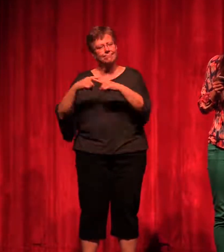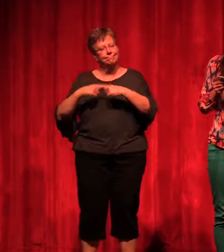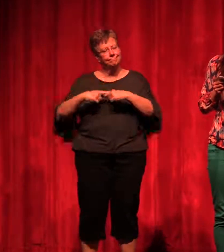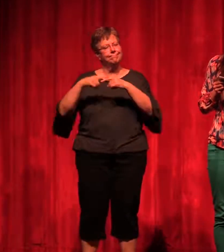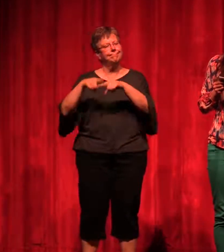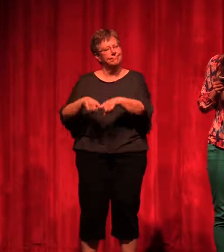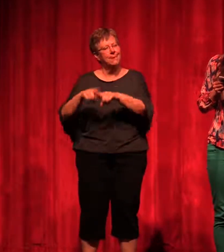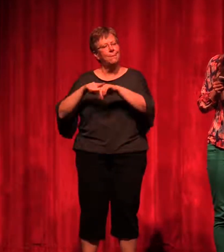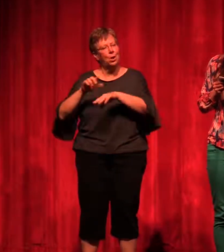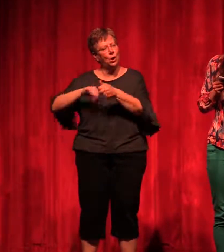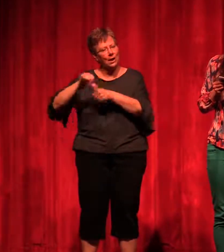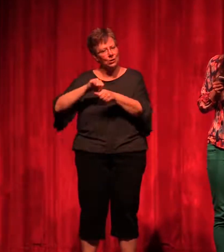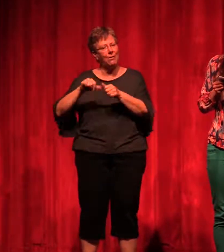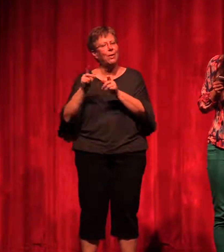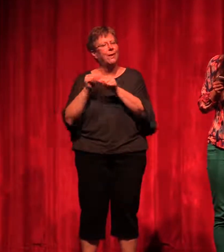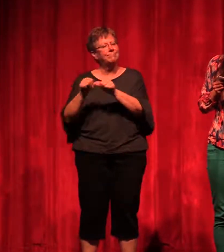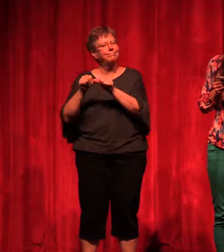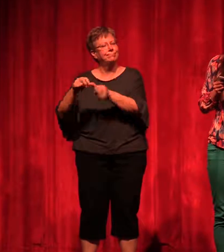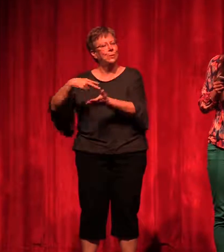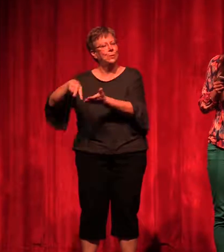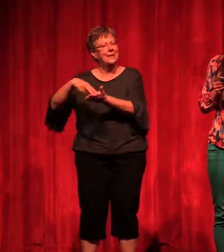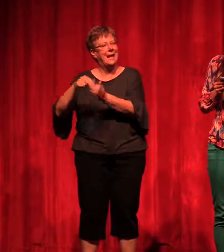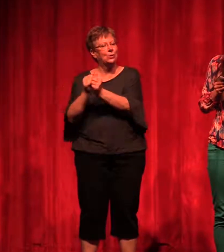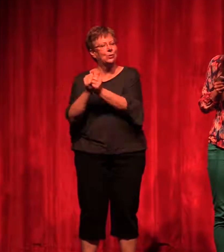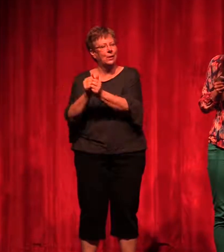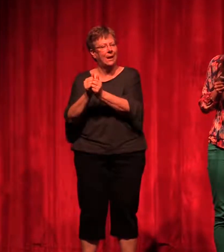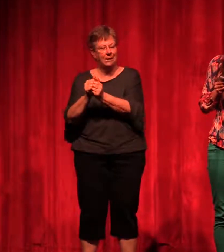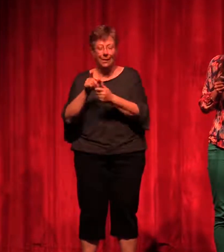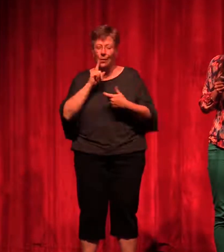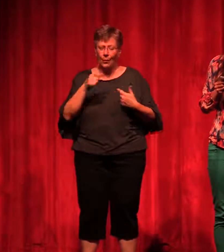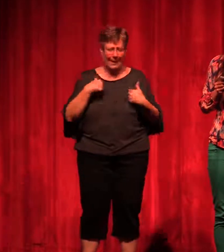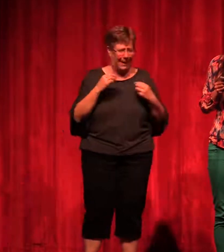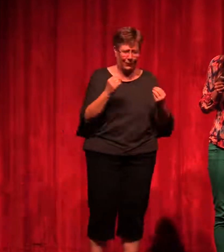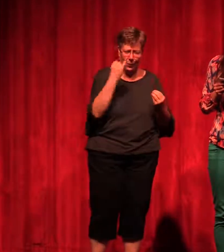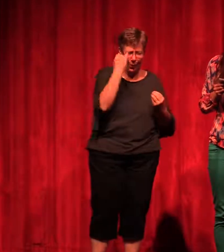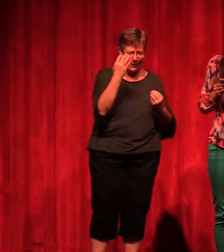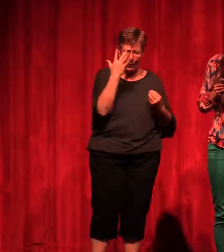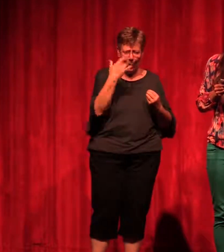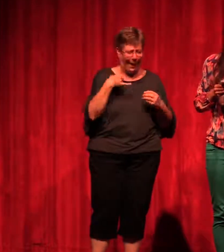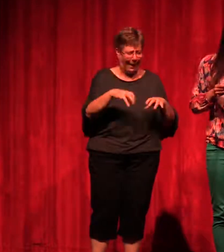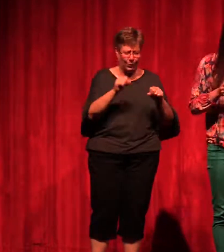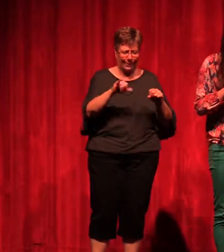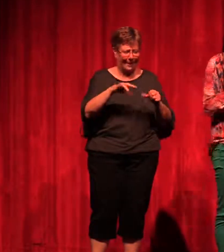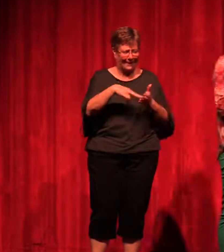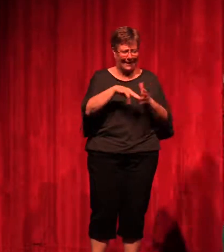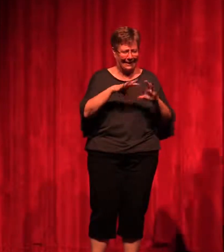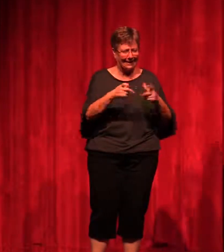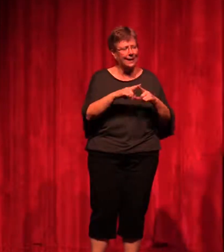dancing through it. To this day, I have no idea what made me want to take that risk, but I'm glad I did.